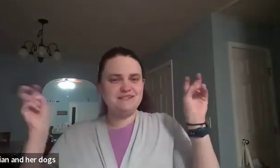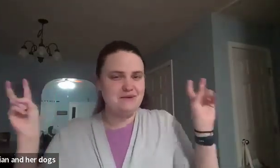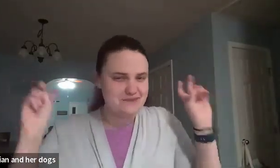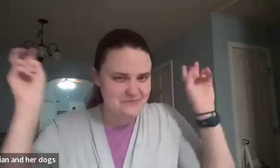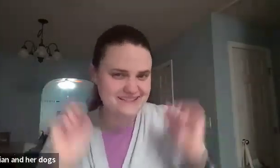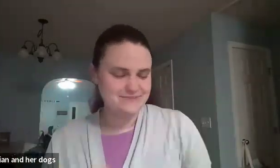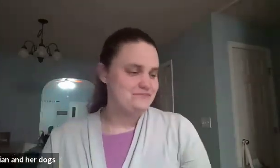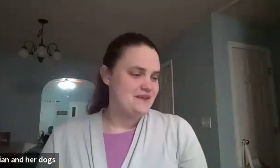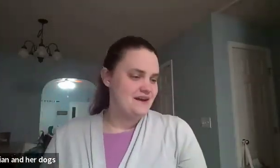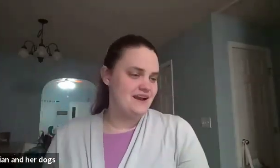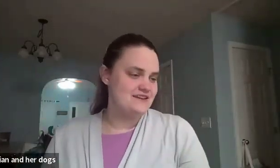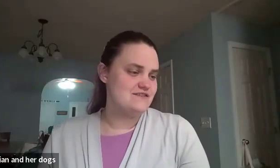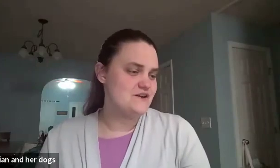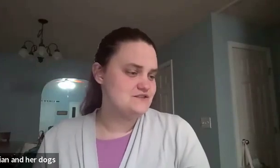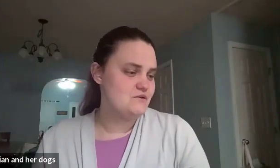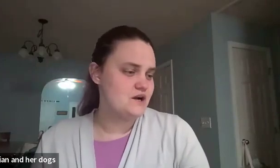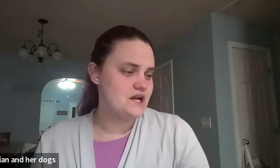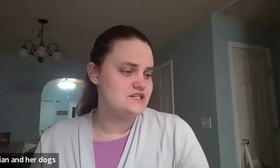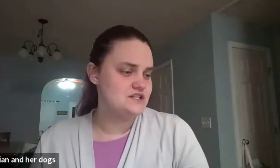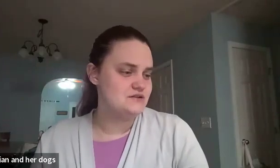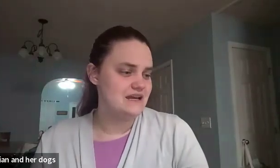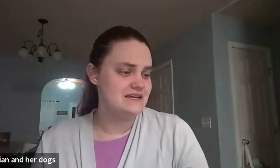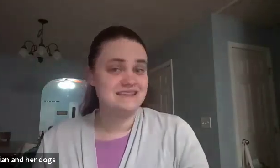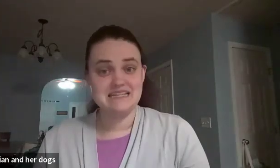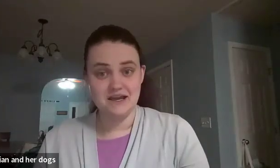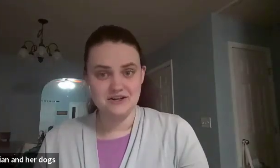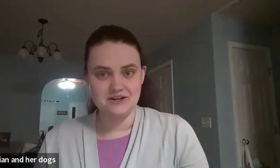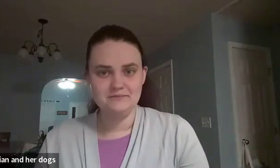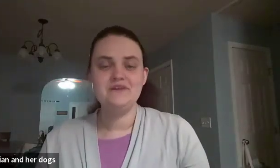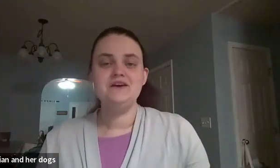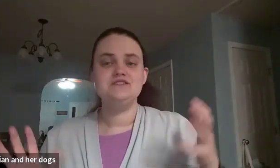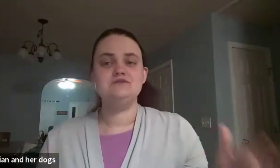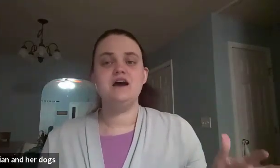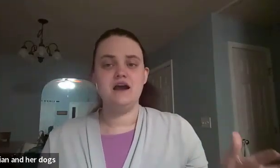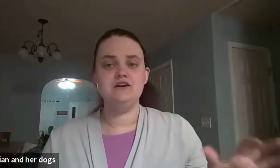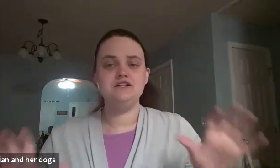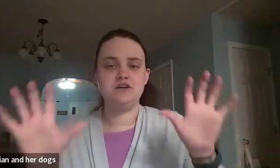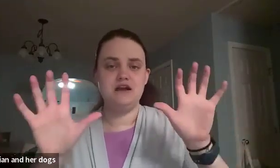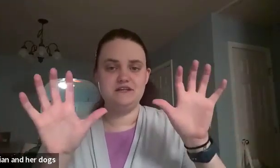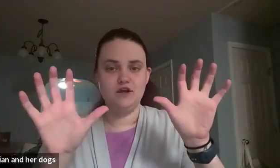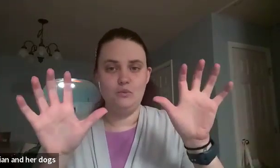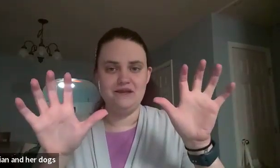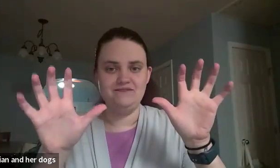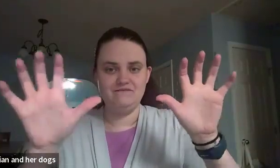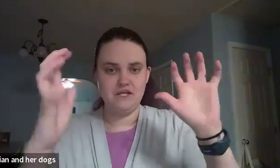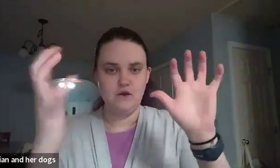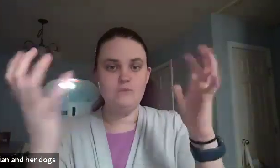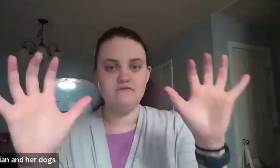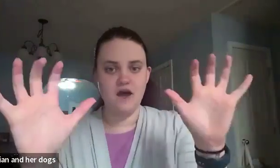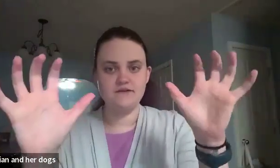different topics. Okay, so the first one we're going to do is tiger. So tiger is you're going to have these open fives,